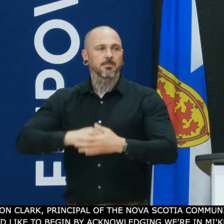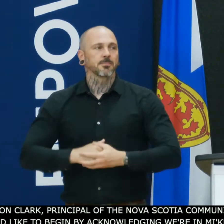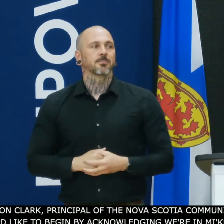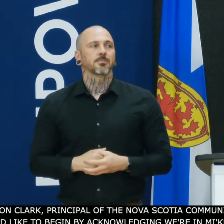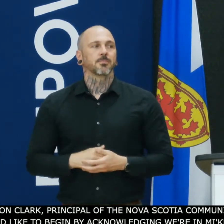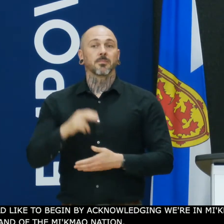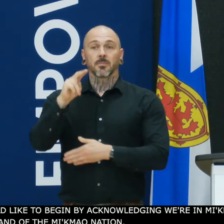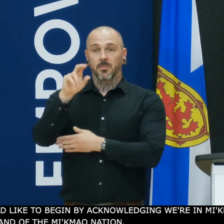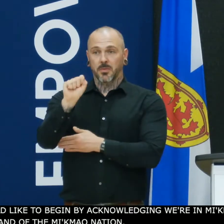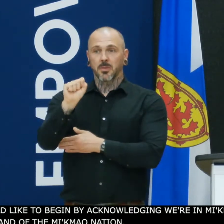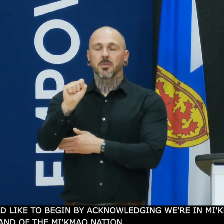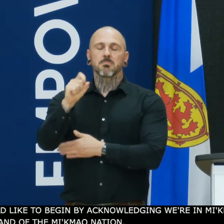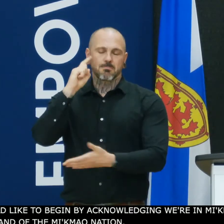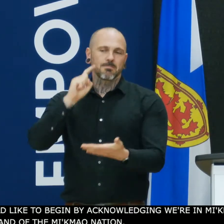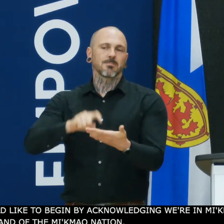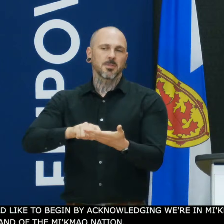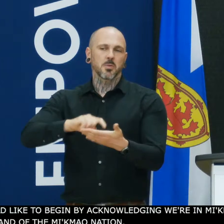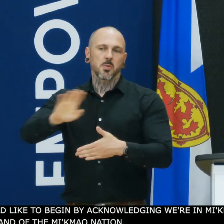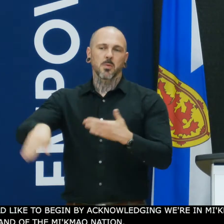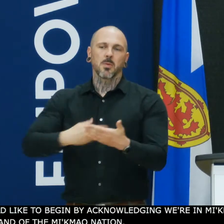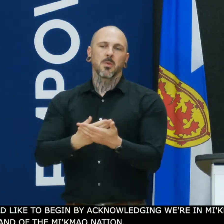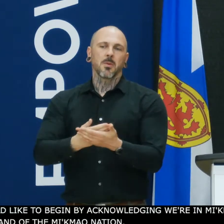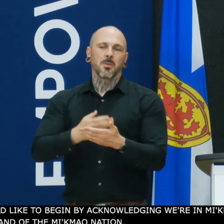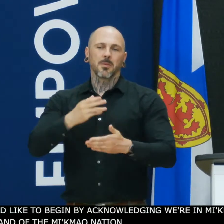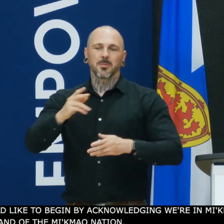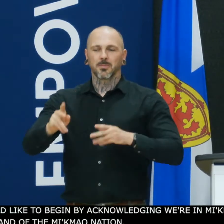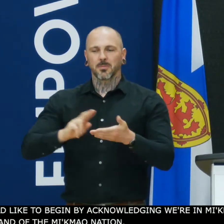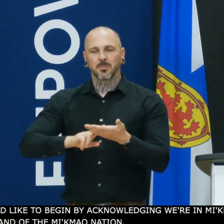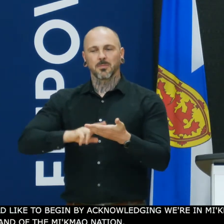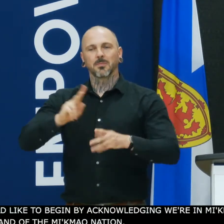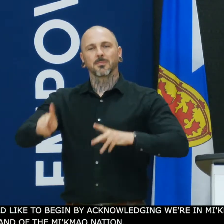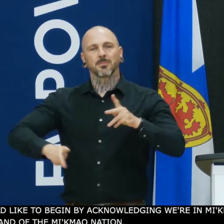In Nova Scotia, we recognize that we are all treaty people.